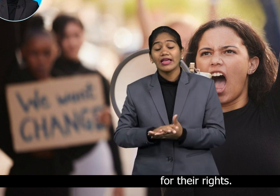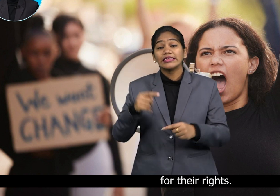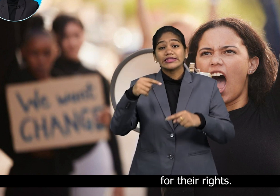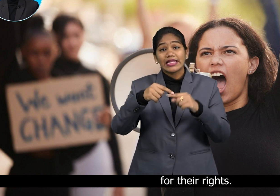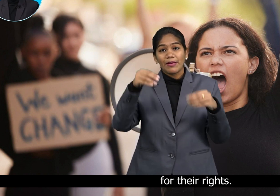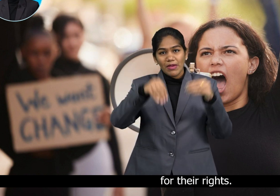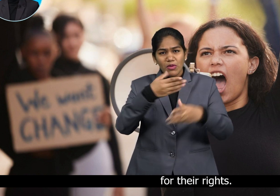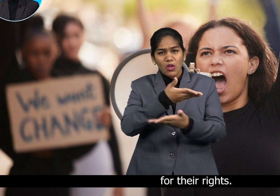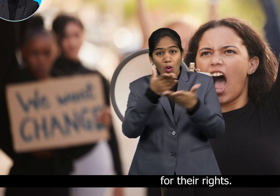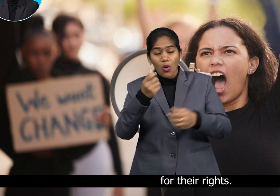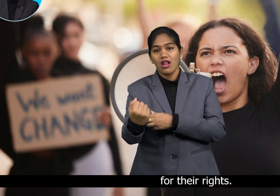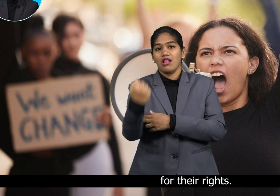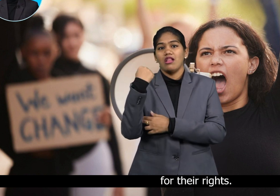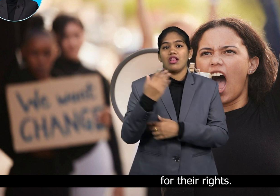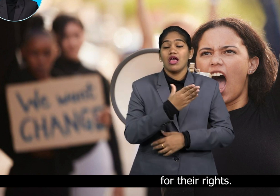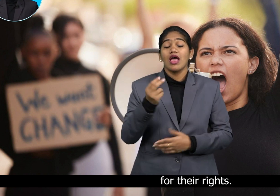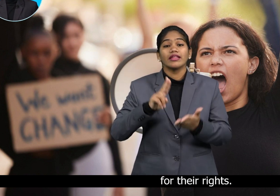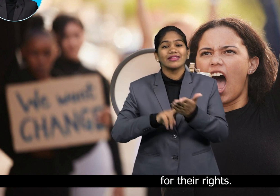their rights.